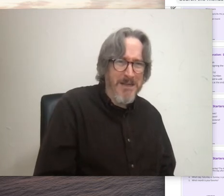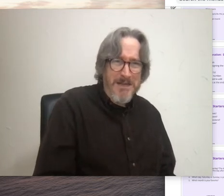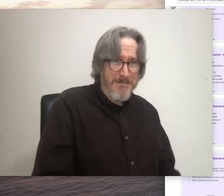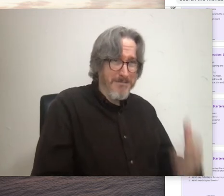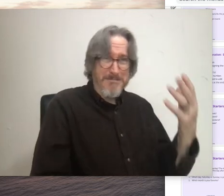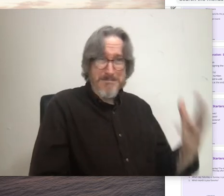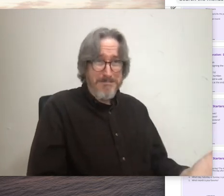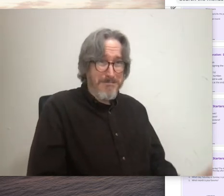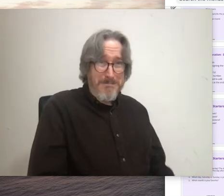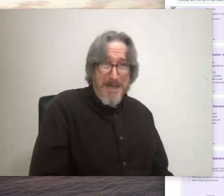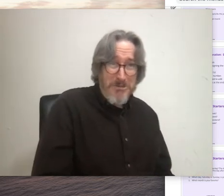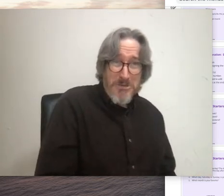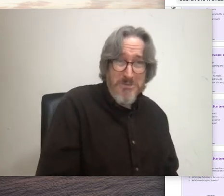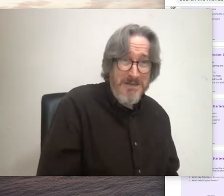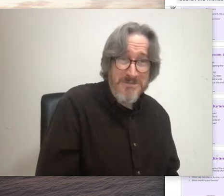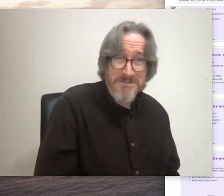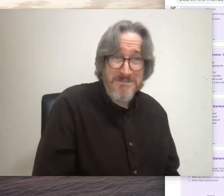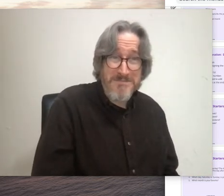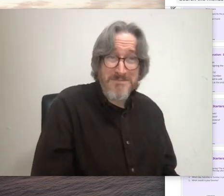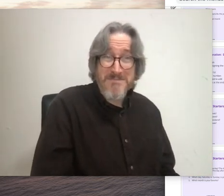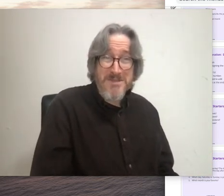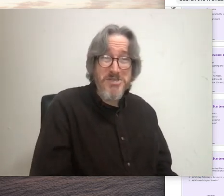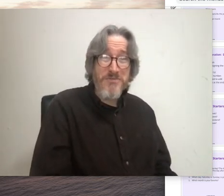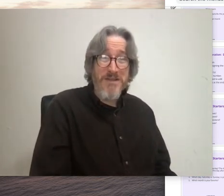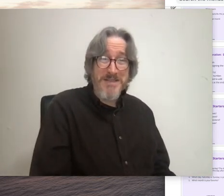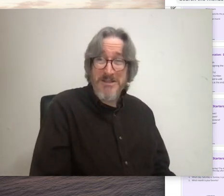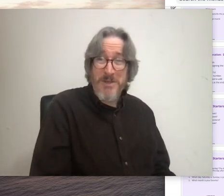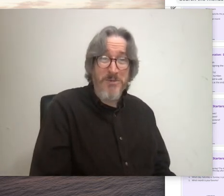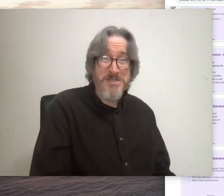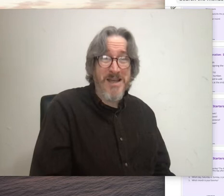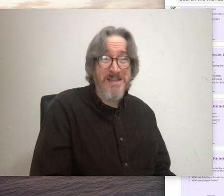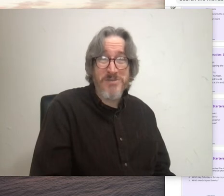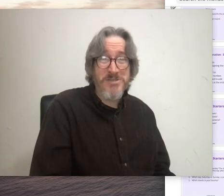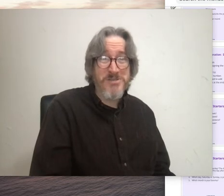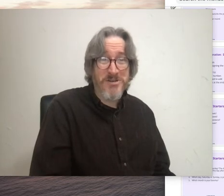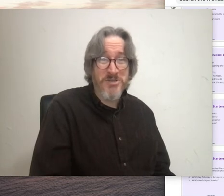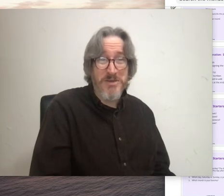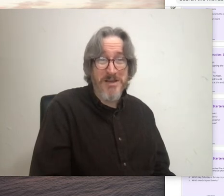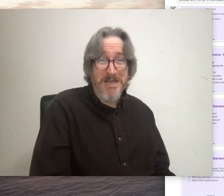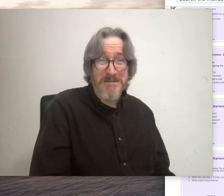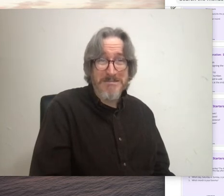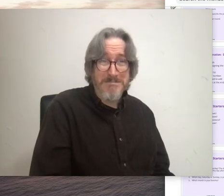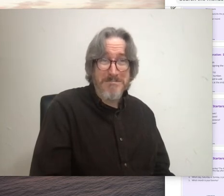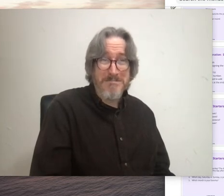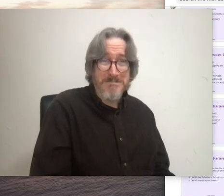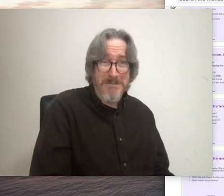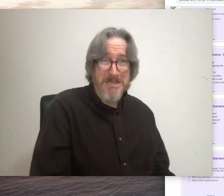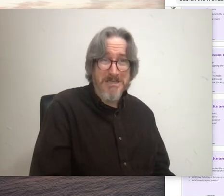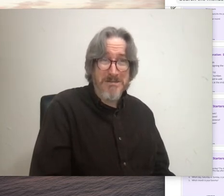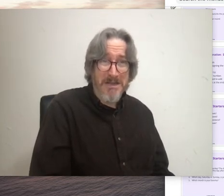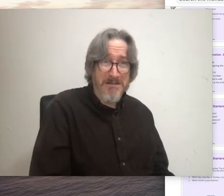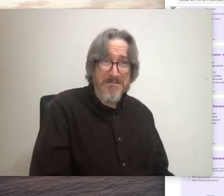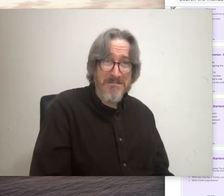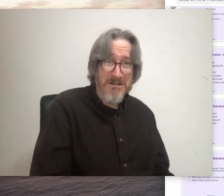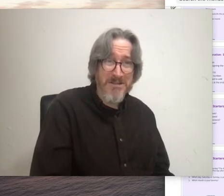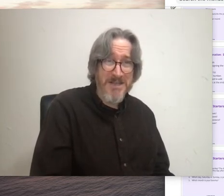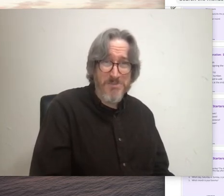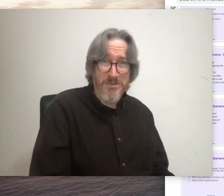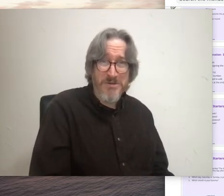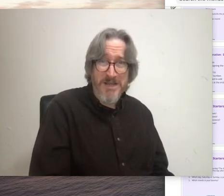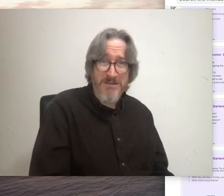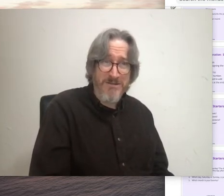Okay. I don't know. There's no favorite day of the week. Once you start doing like adulting,